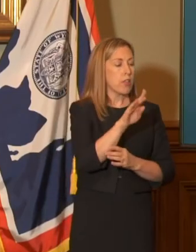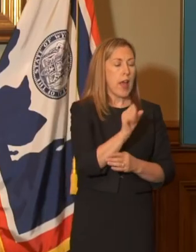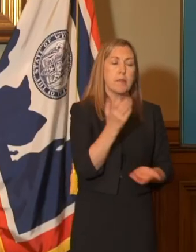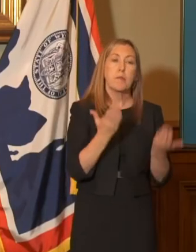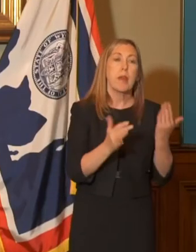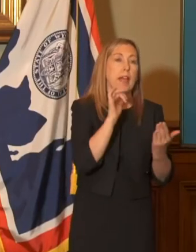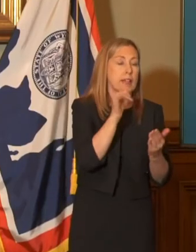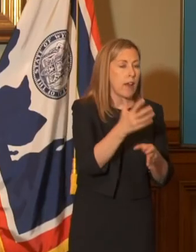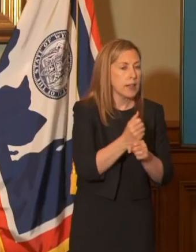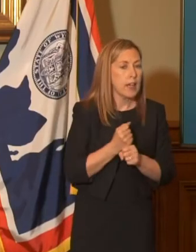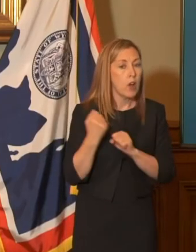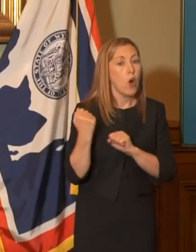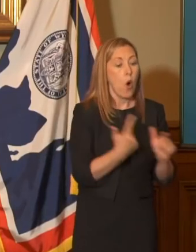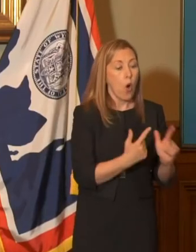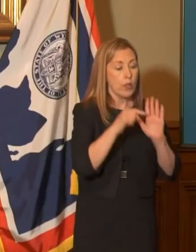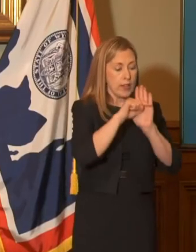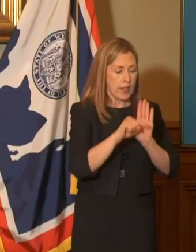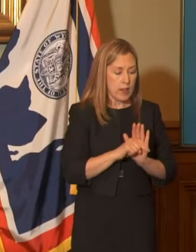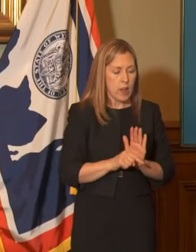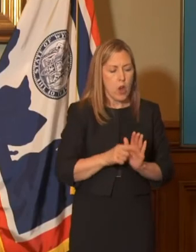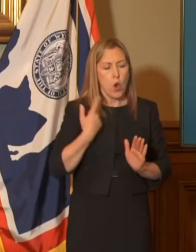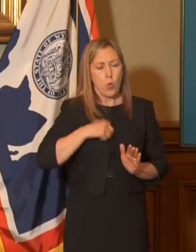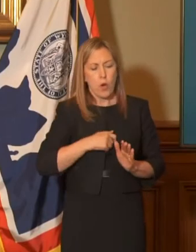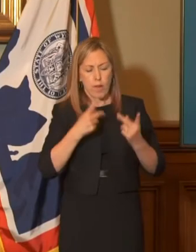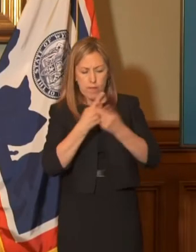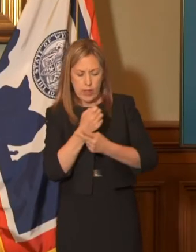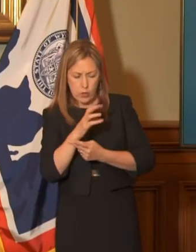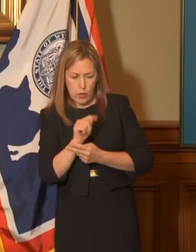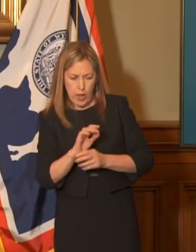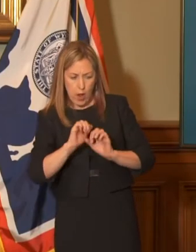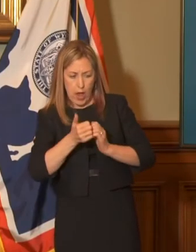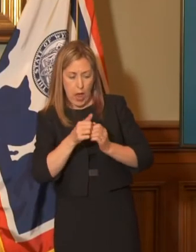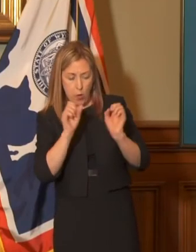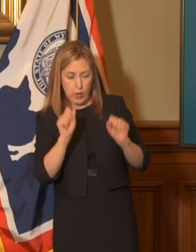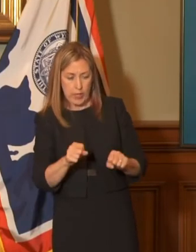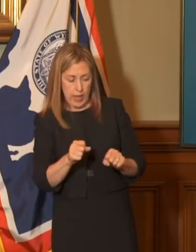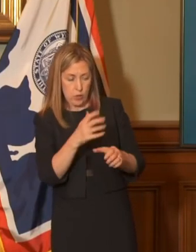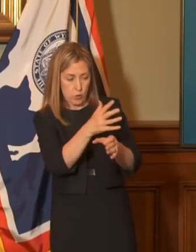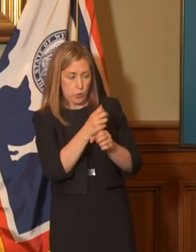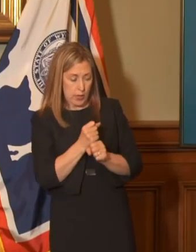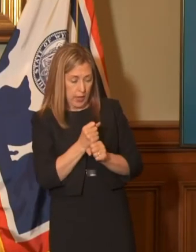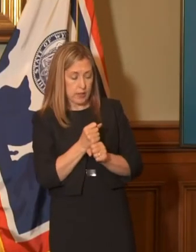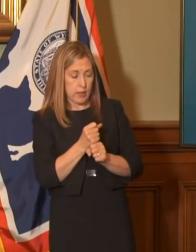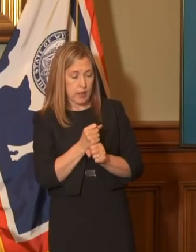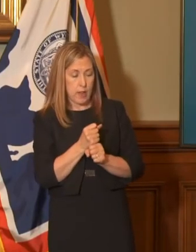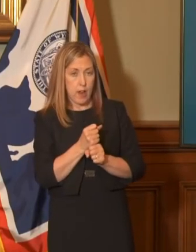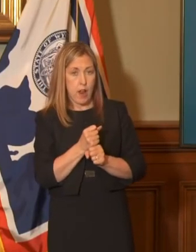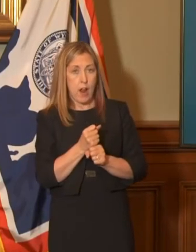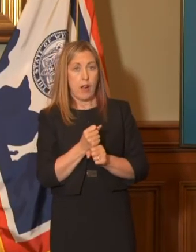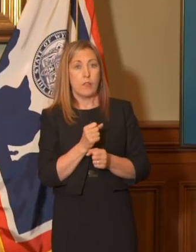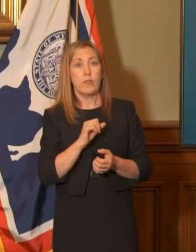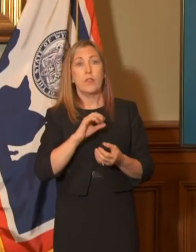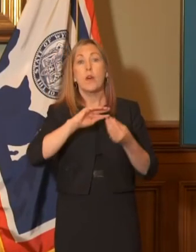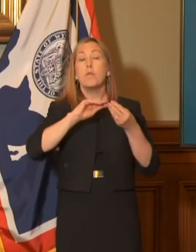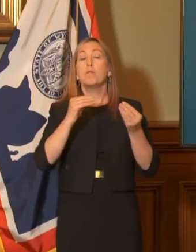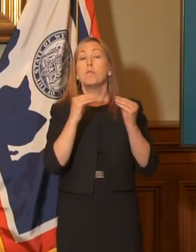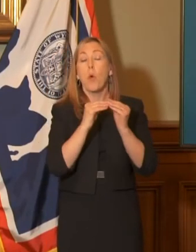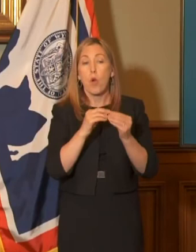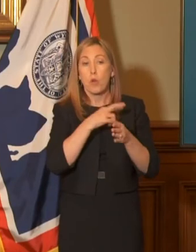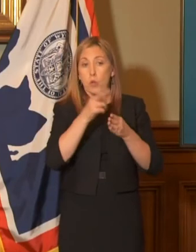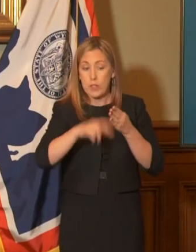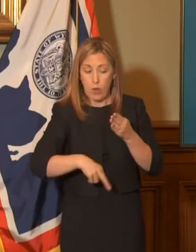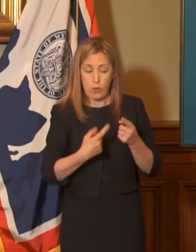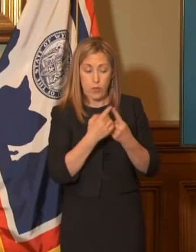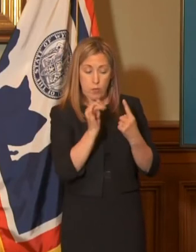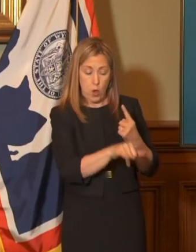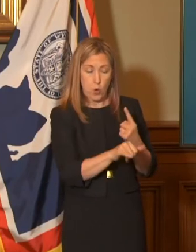get all the negative results, so we're exploring ways to increase the number of results that we're getting. You know, what